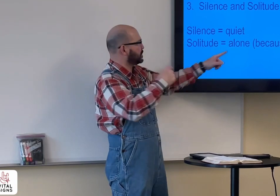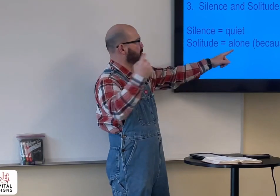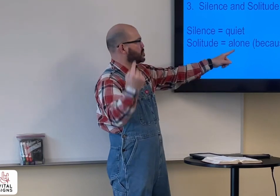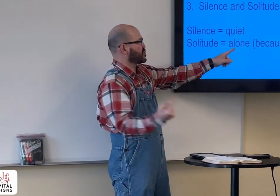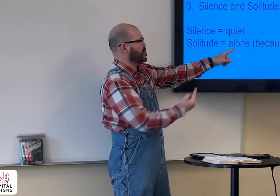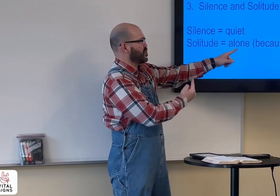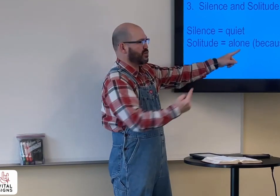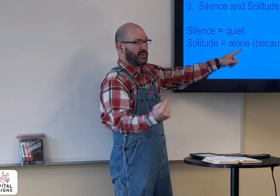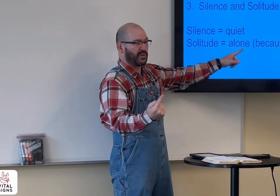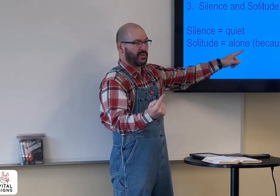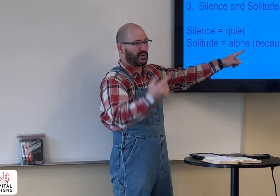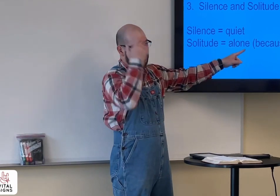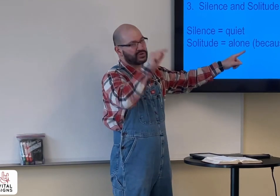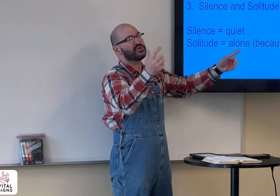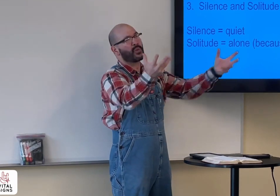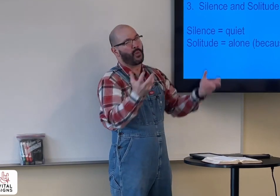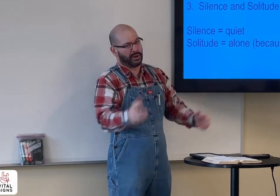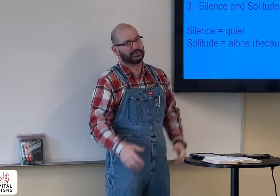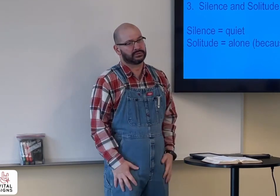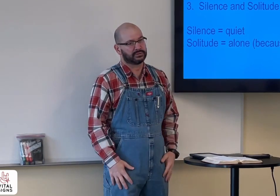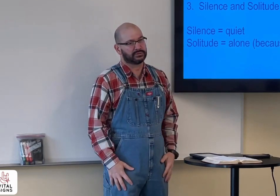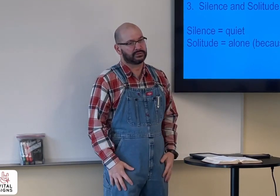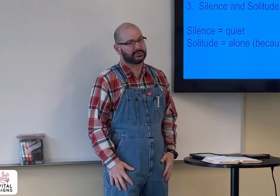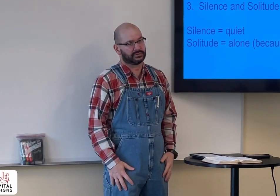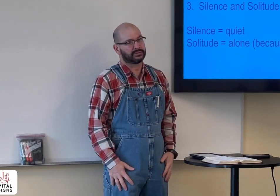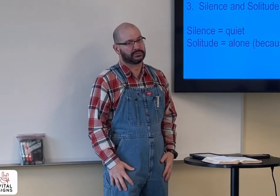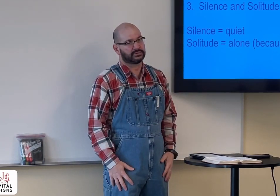It means to be alone, because you want to be alone.